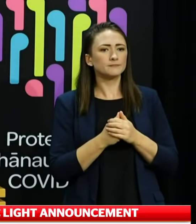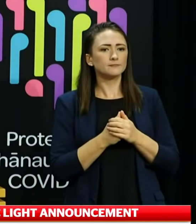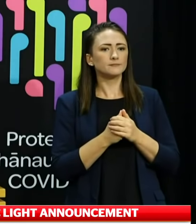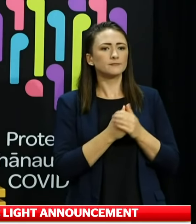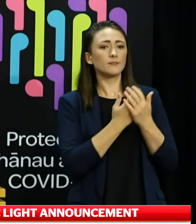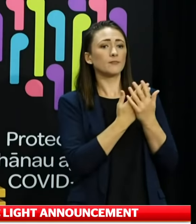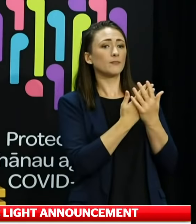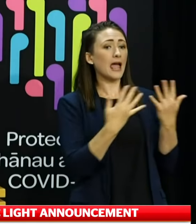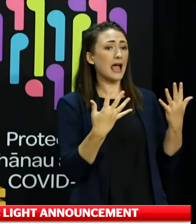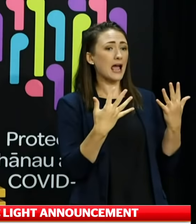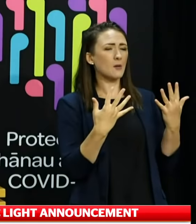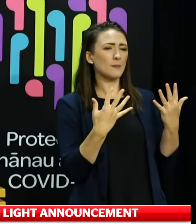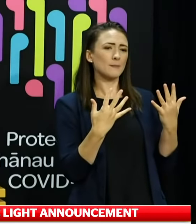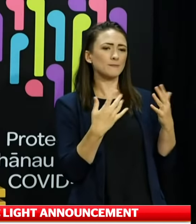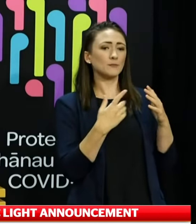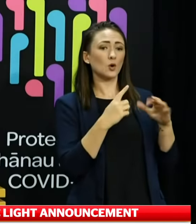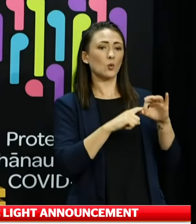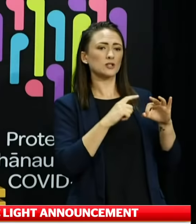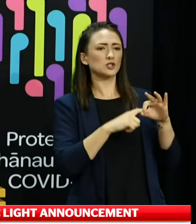think